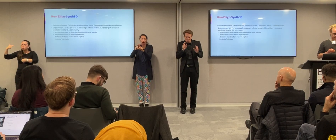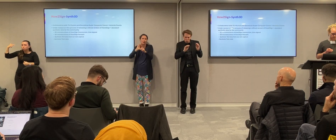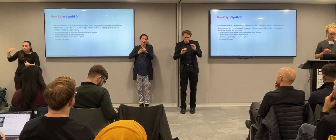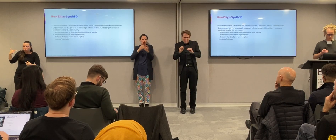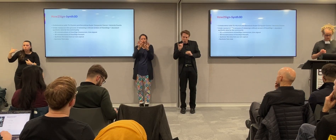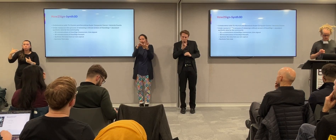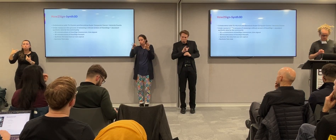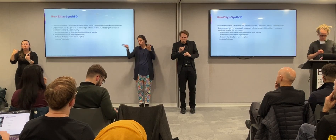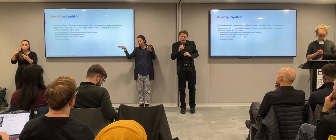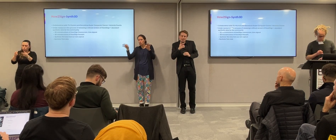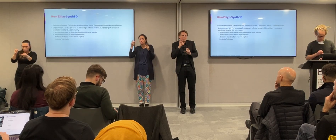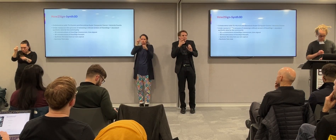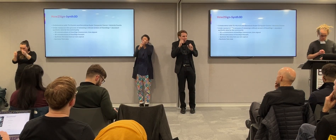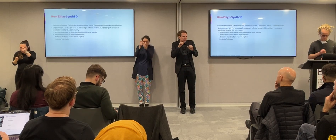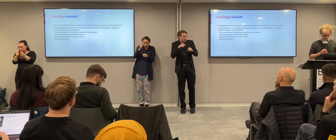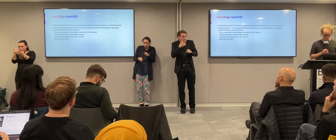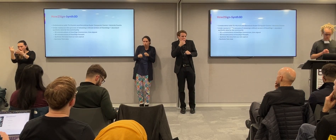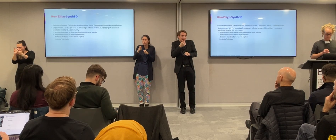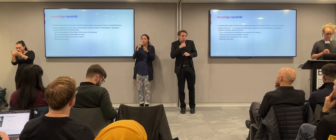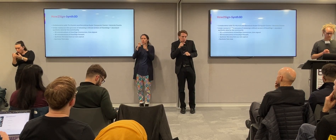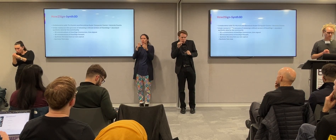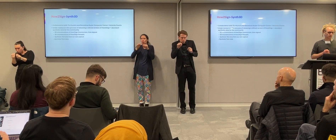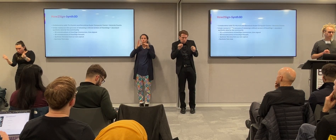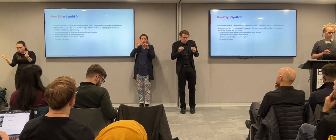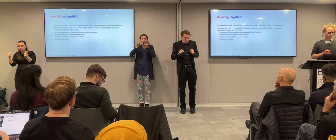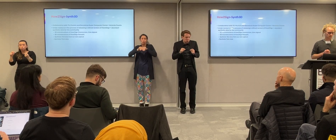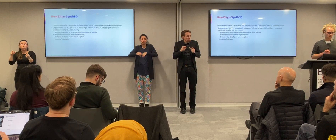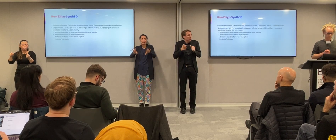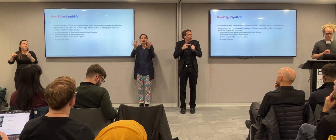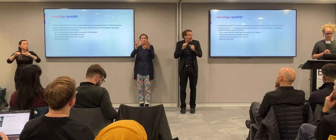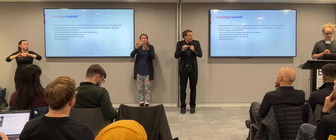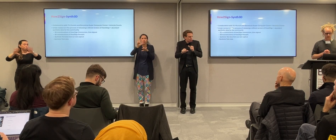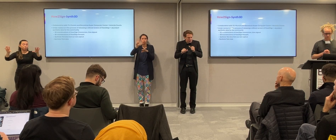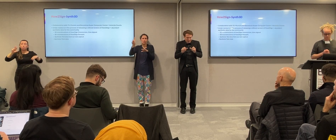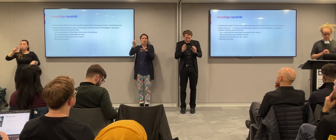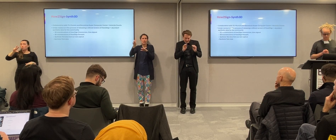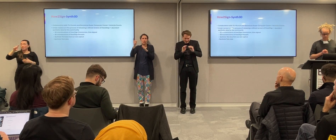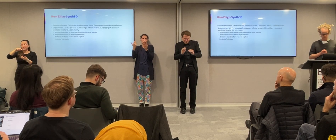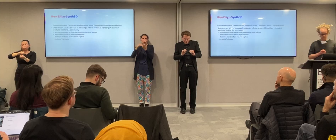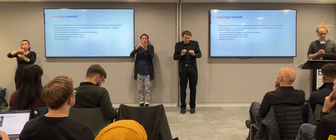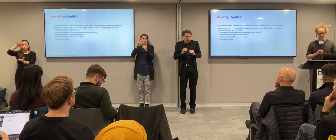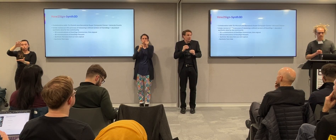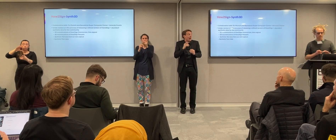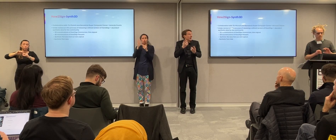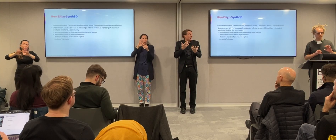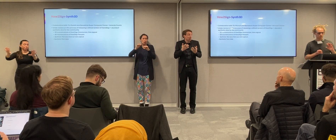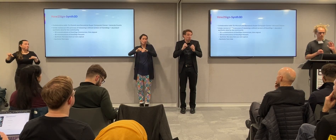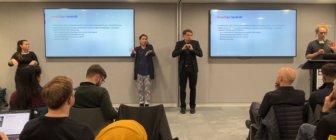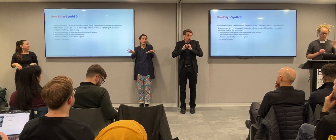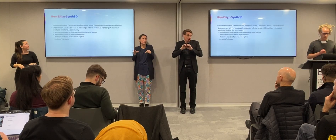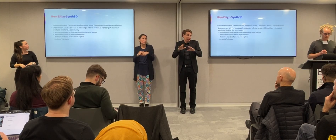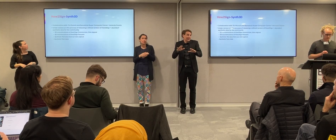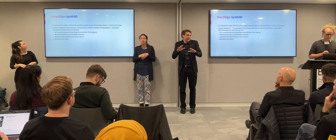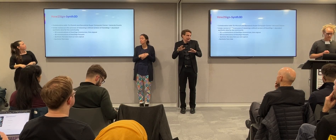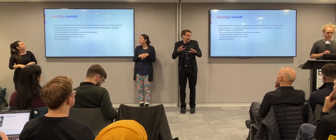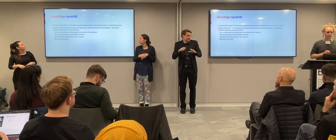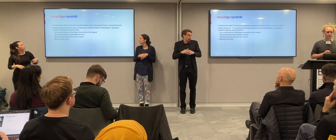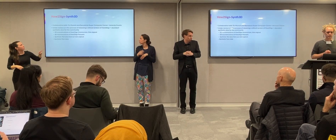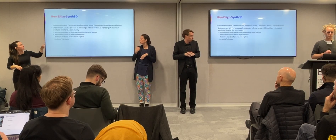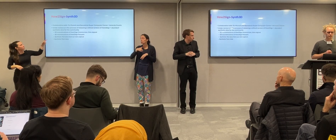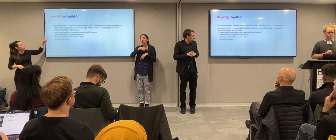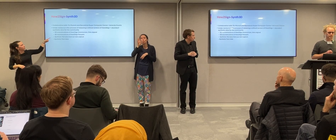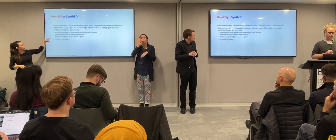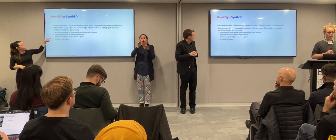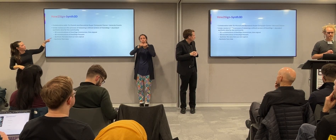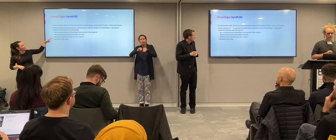refined it and are releasing the 3D reconstructions of that. Well, and then we are also releasing